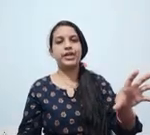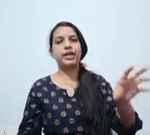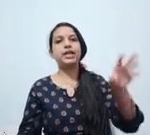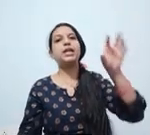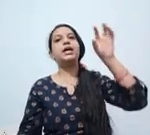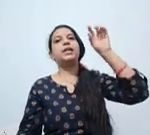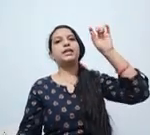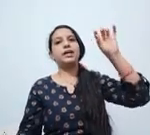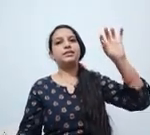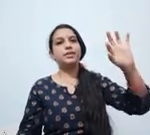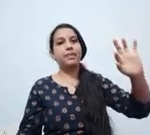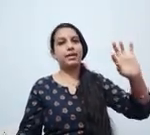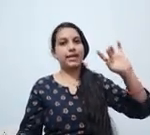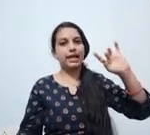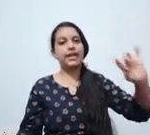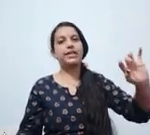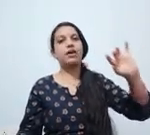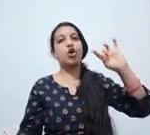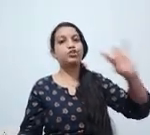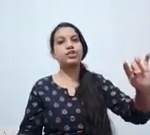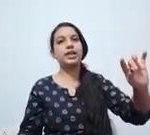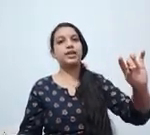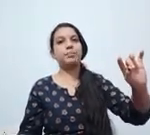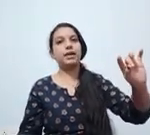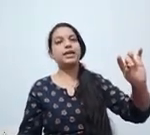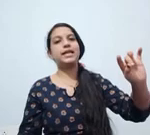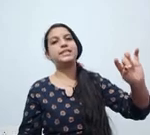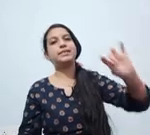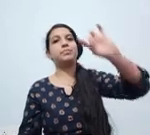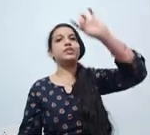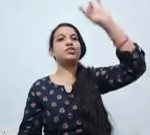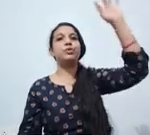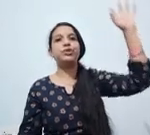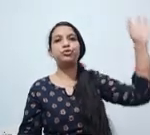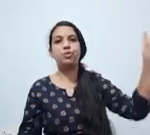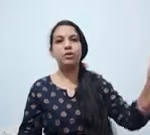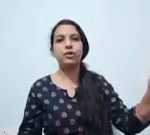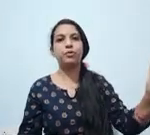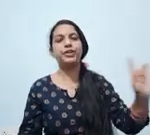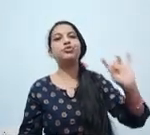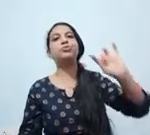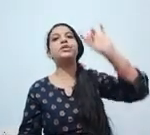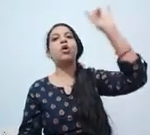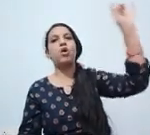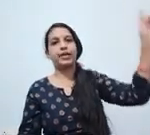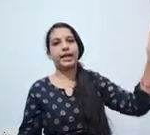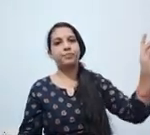ventricle, again the oxygenated blood is distributed throughout the body through the aorta.